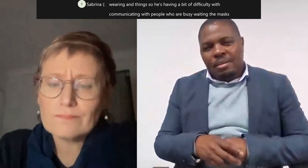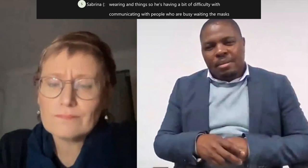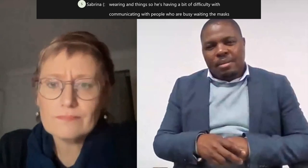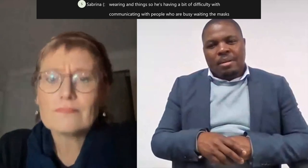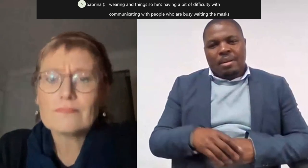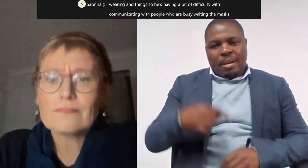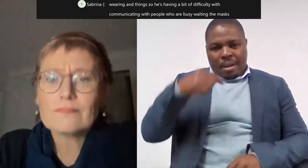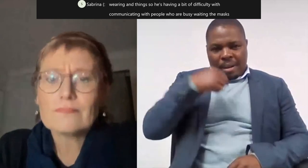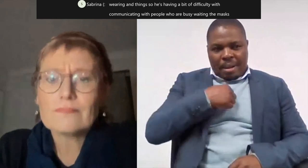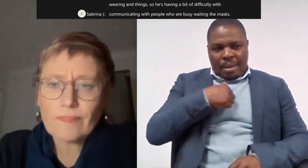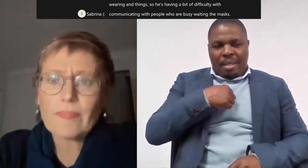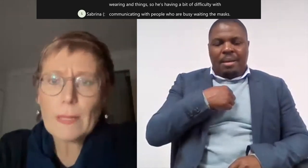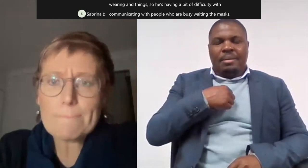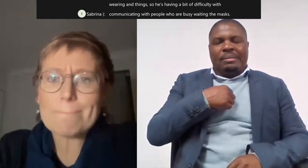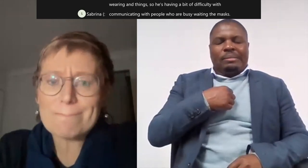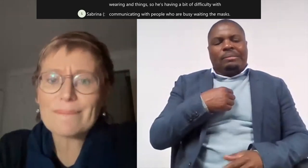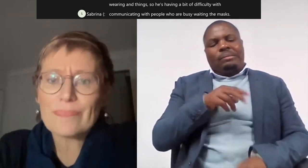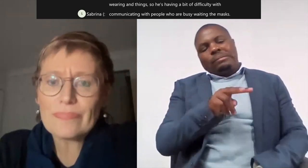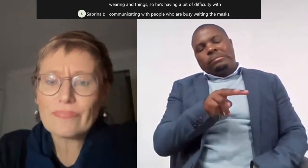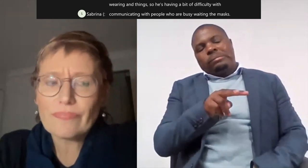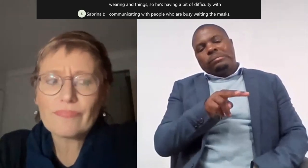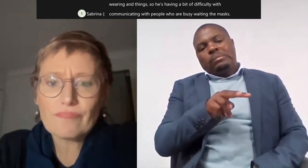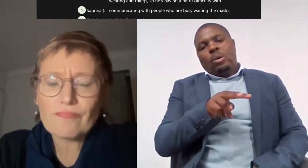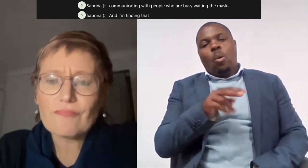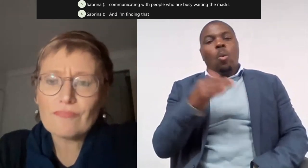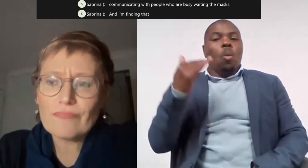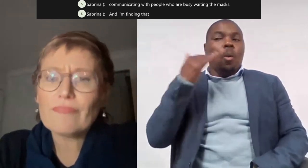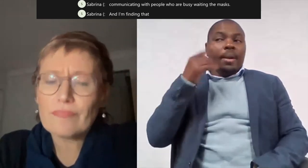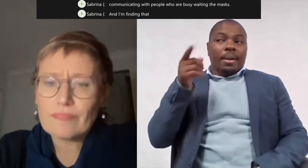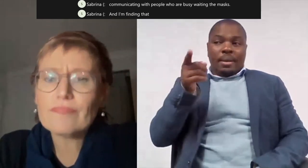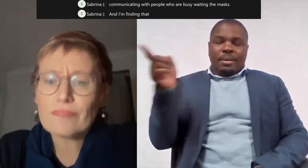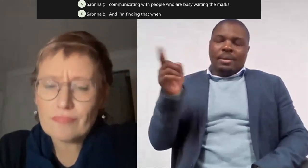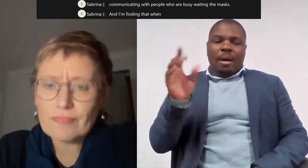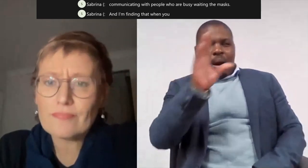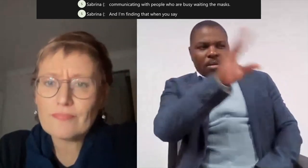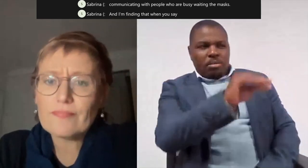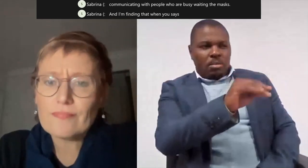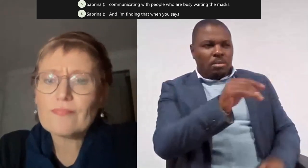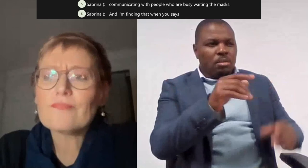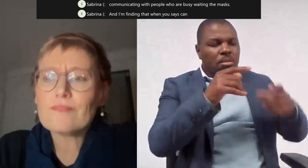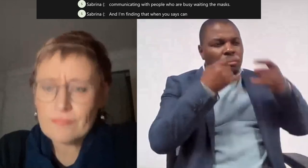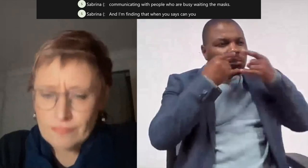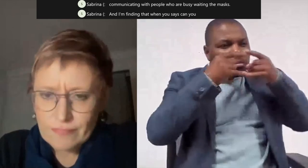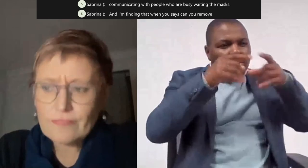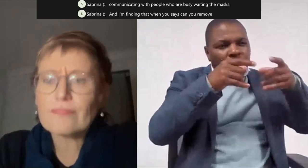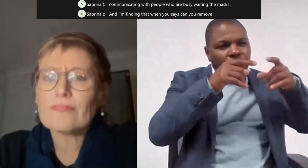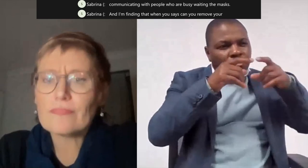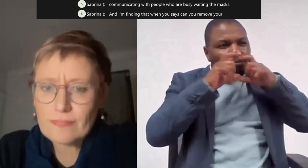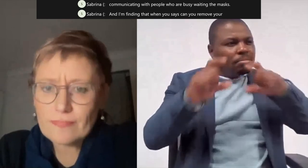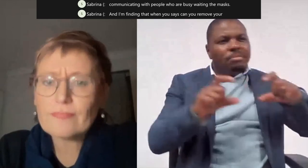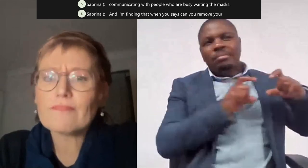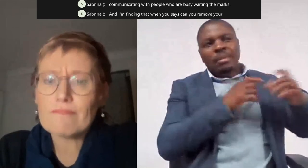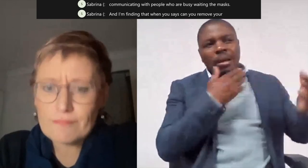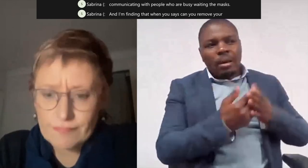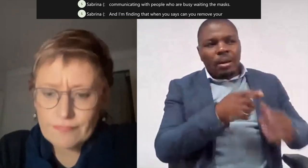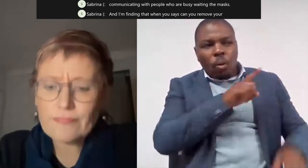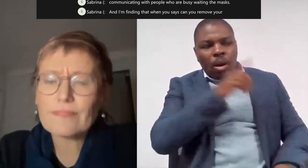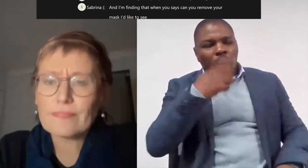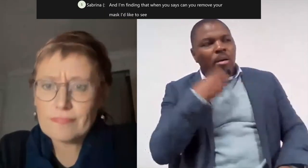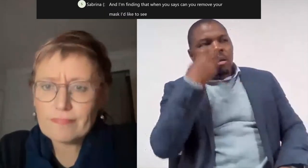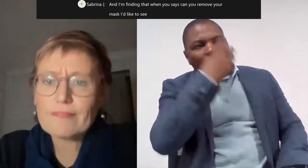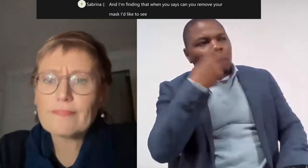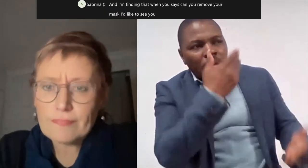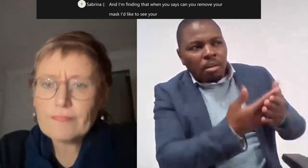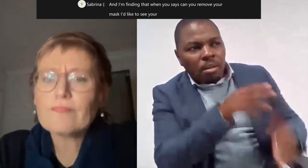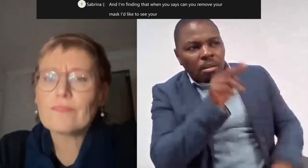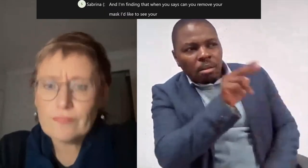I'm finding that when he says, can you remove your mask? I'd like to see your mouth,